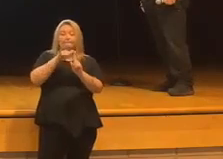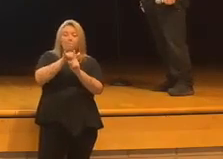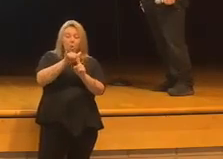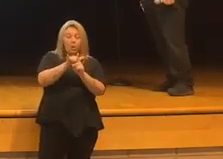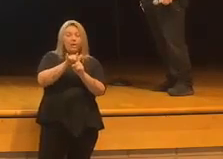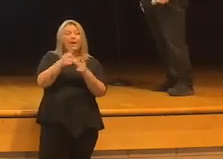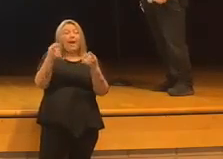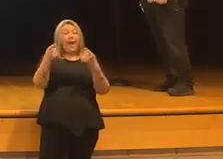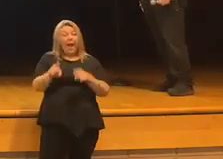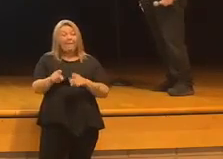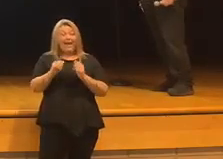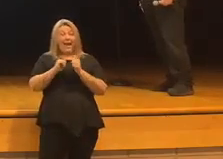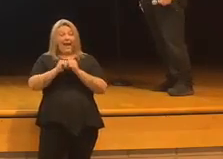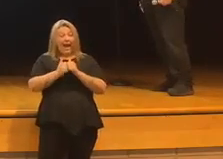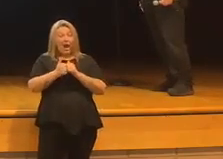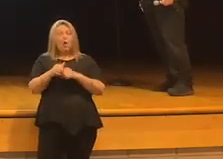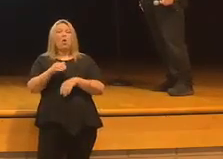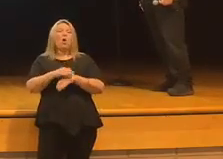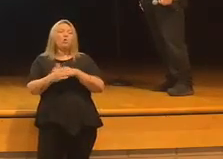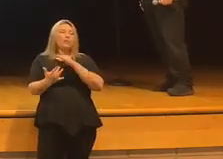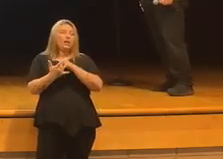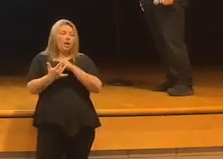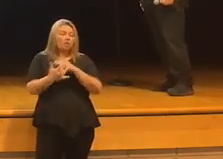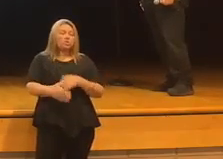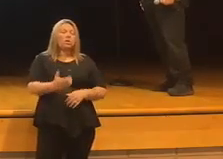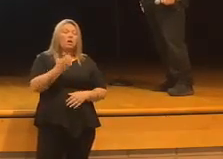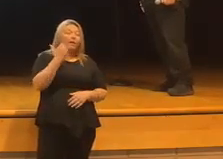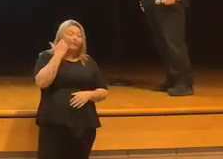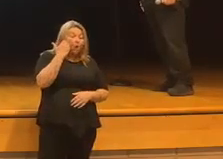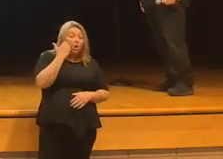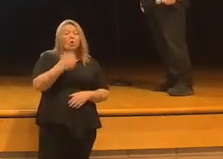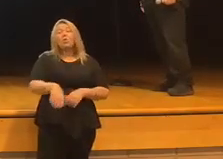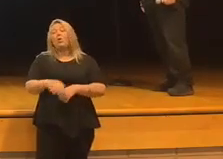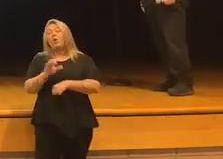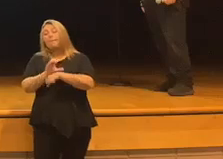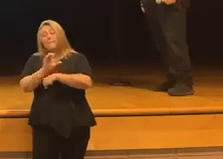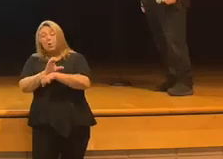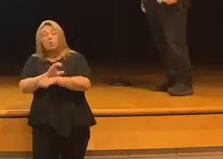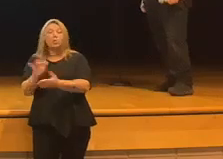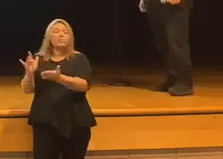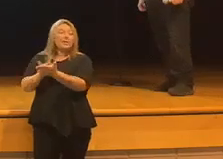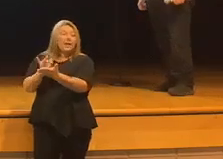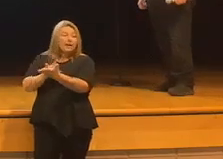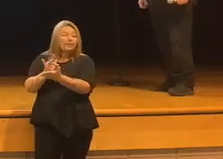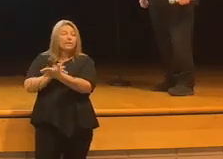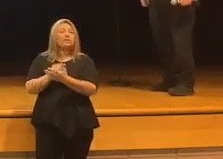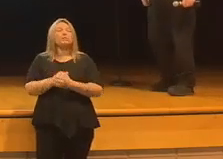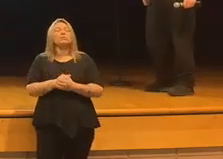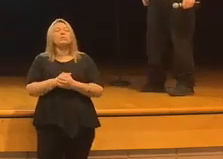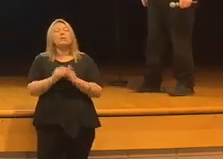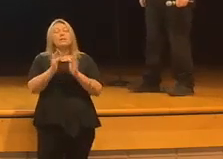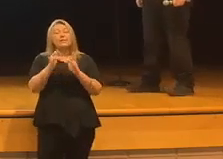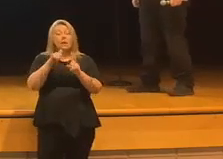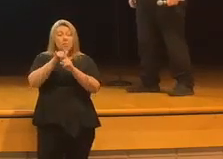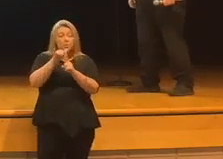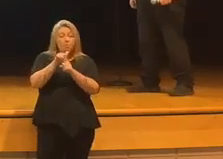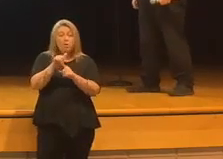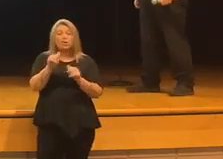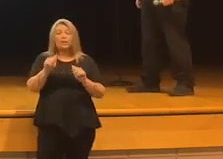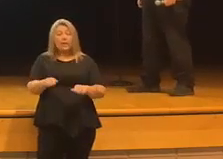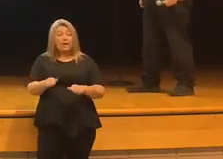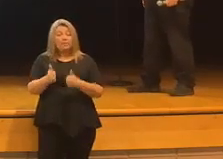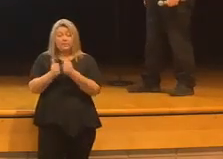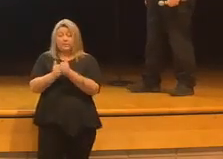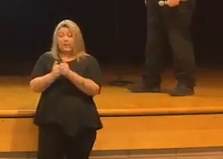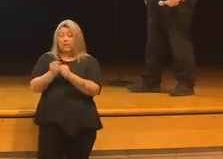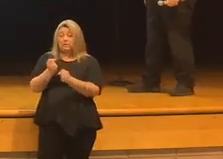digital devices like cell phones, computers, and tablets. Cyberbullying can occur through texting,